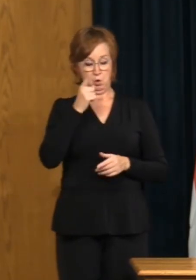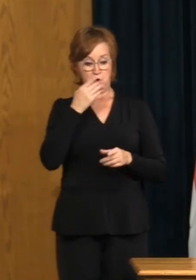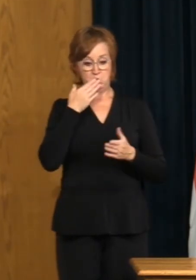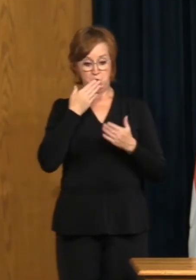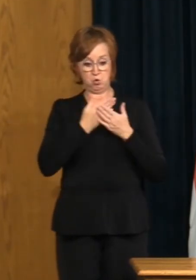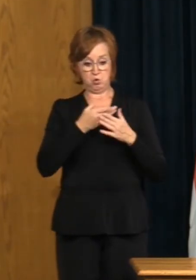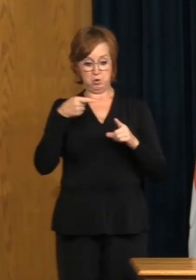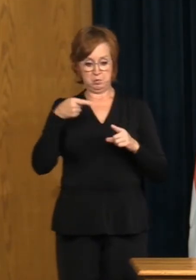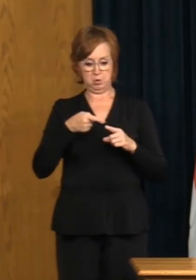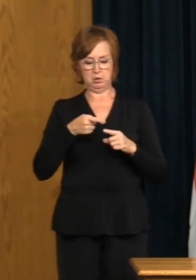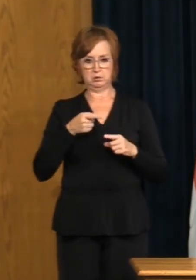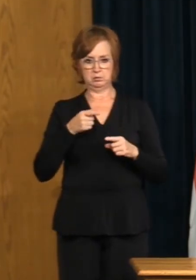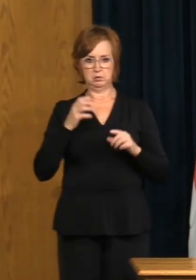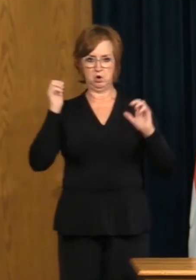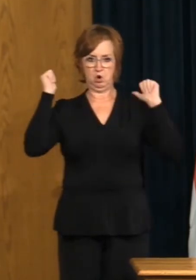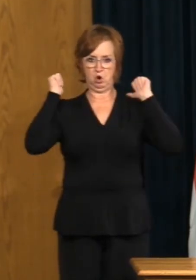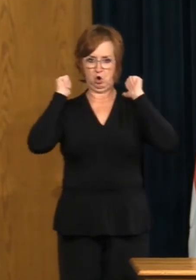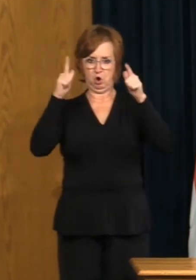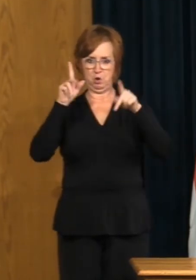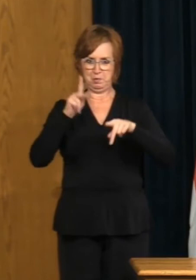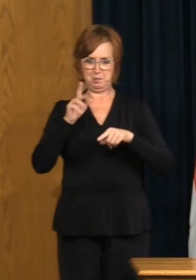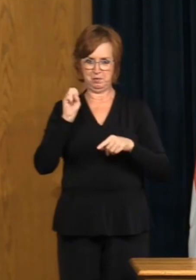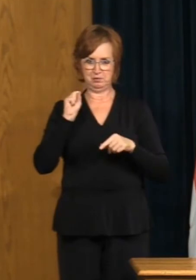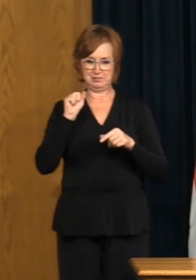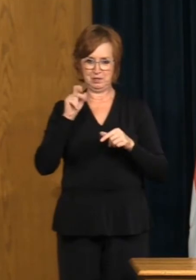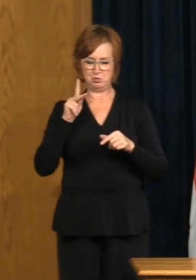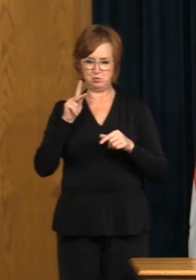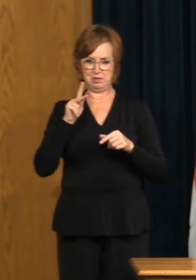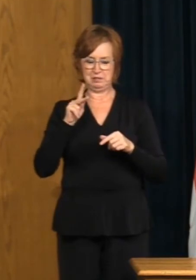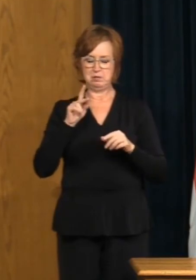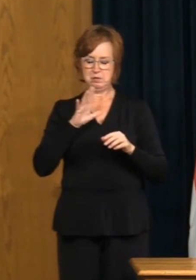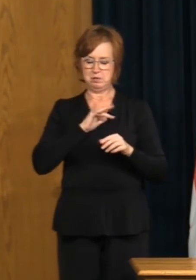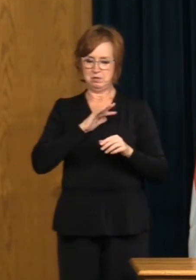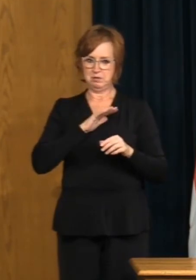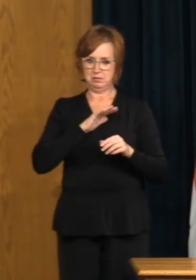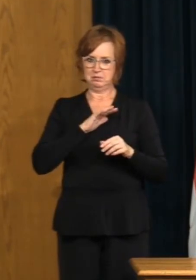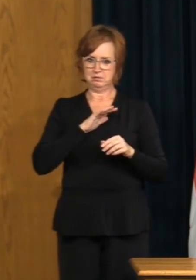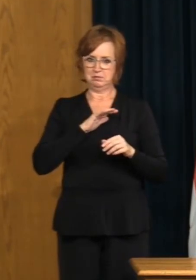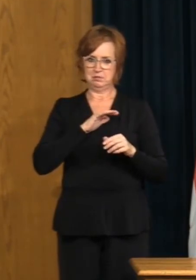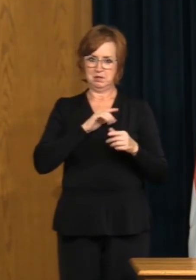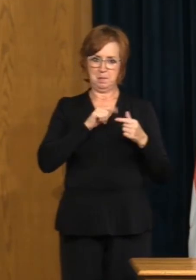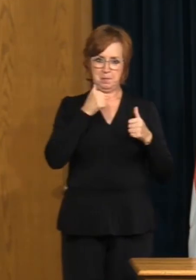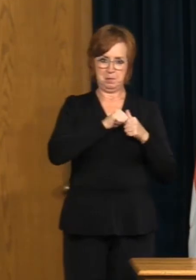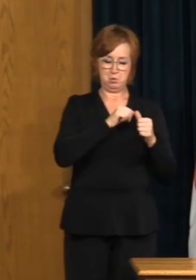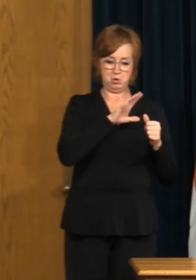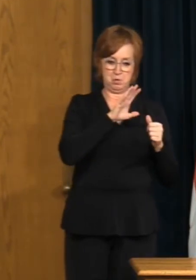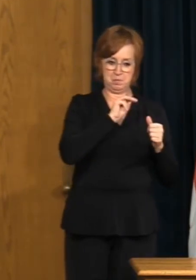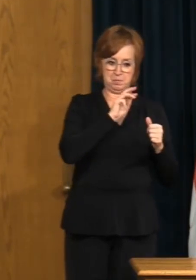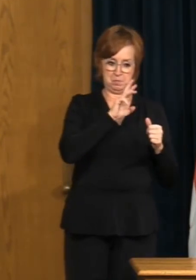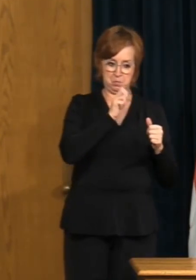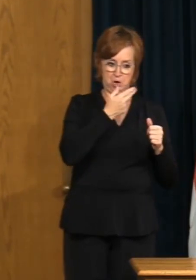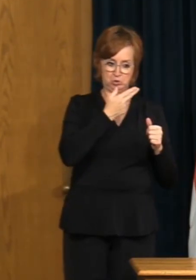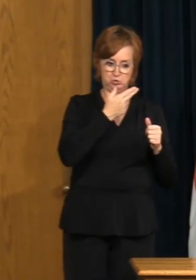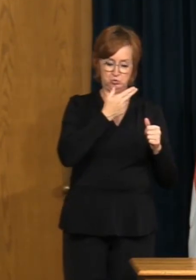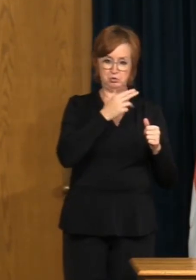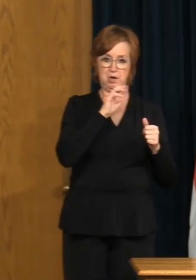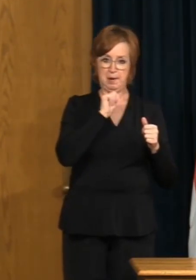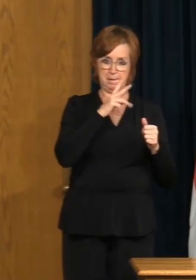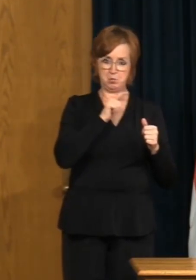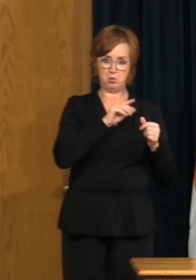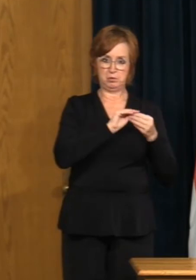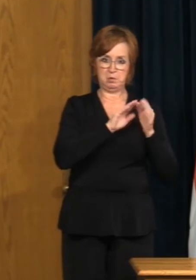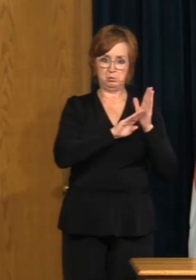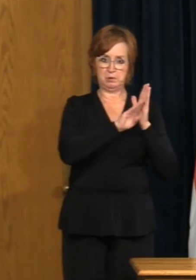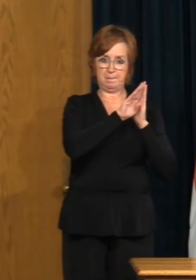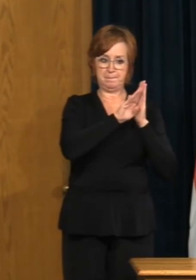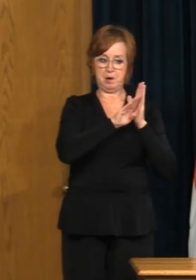residents should take credit for the fact that our numbers, they did go up a bit in March, April, then they came down really low, and as we reopened, we